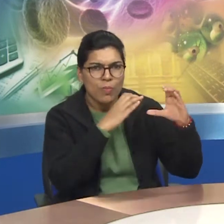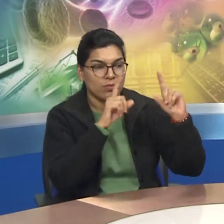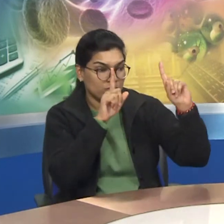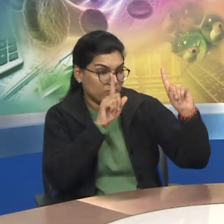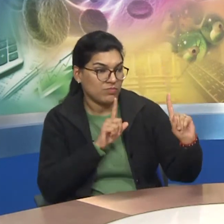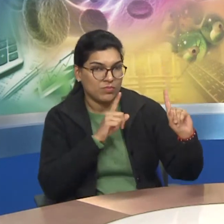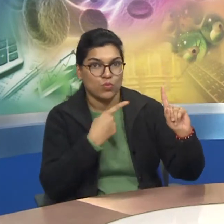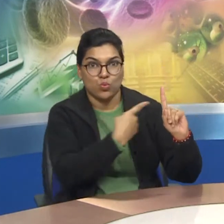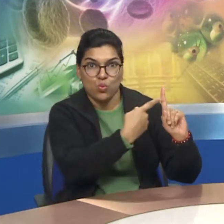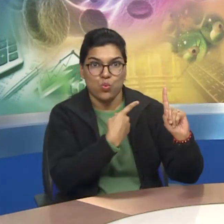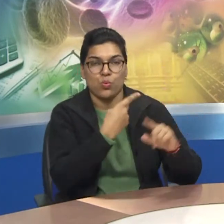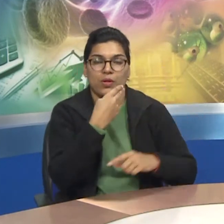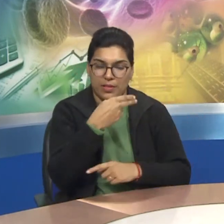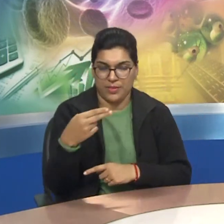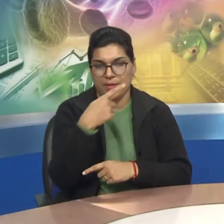Each other.